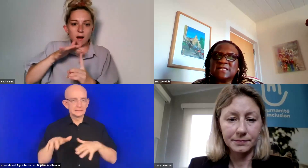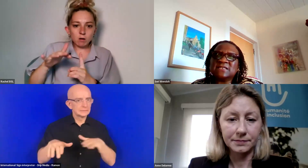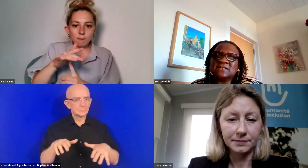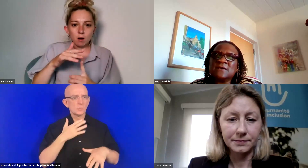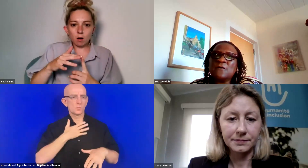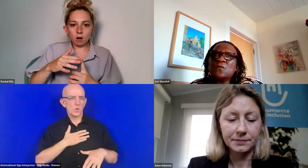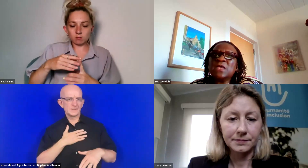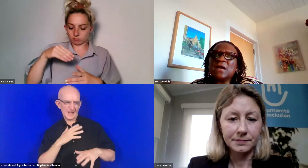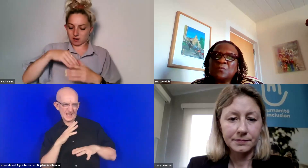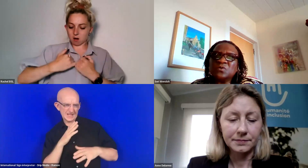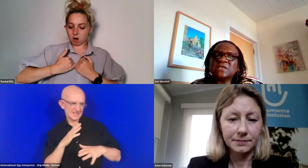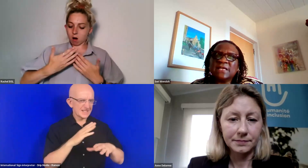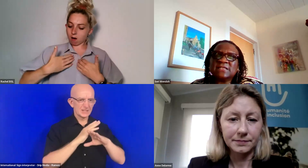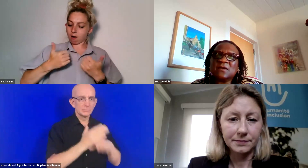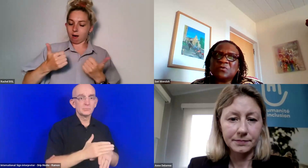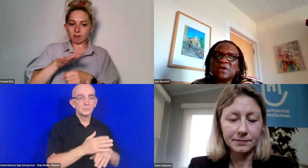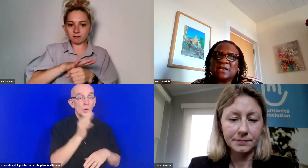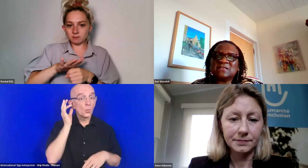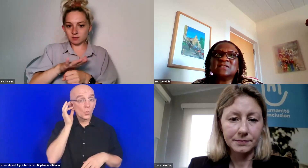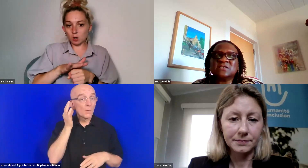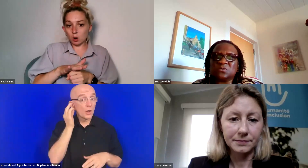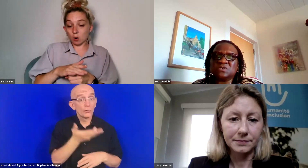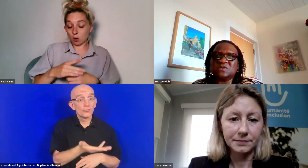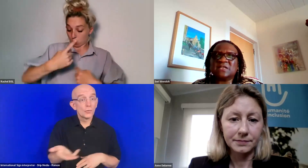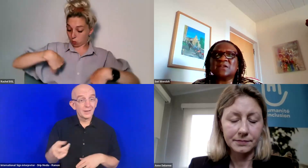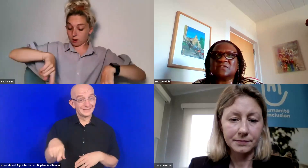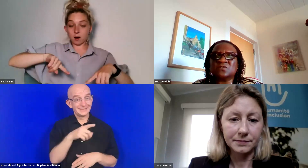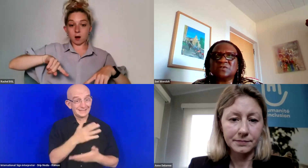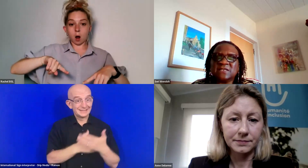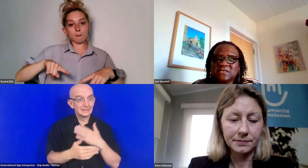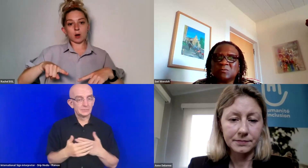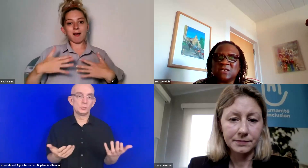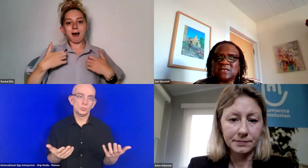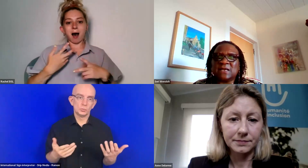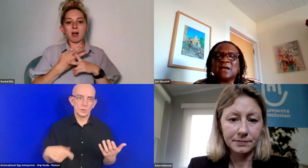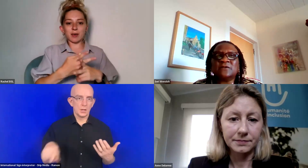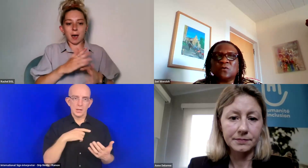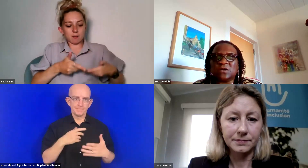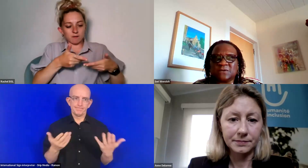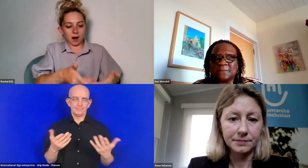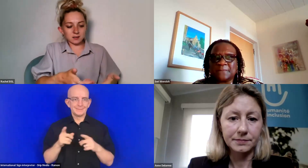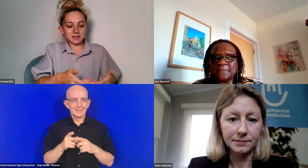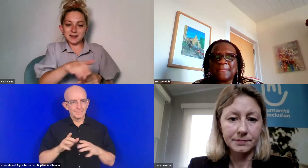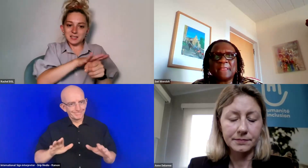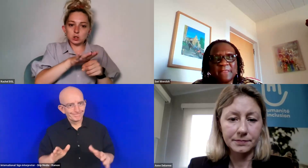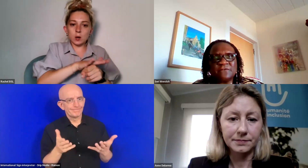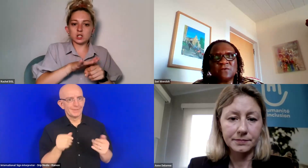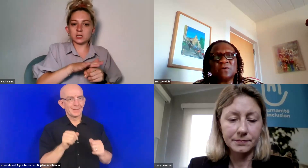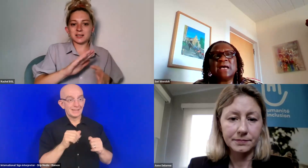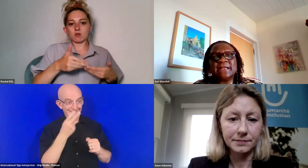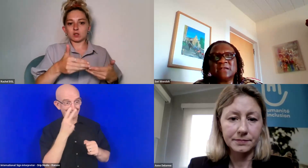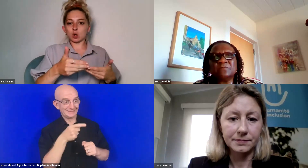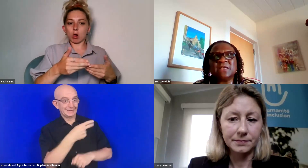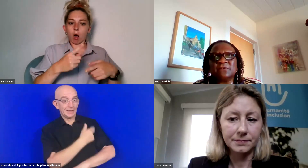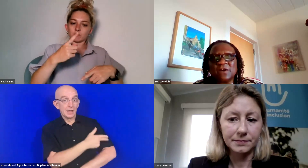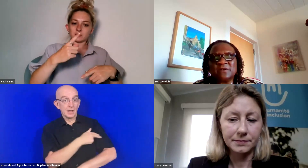within our health settings, we are putting healthcare providers in situations that can result in discrimination and coercion.